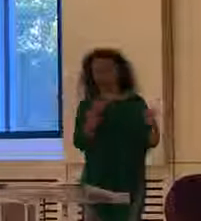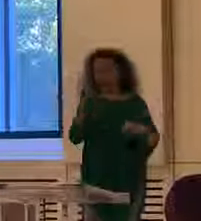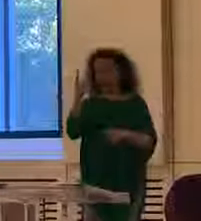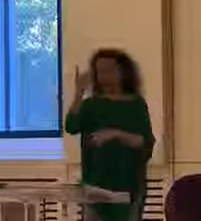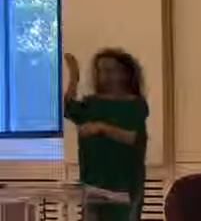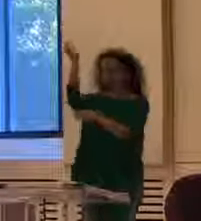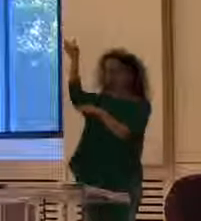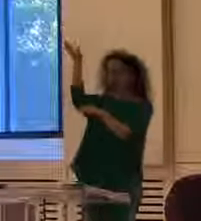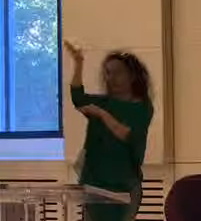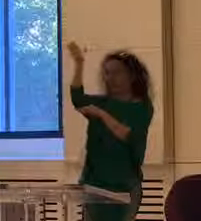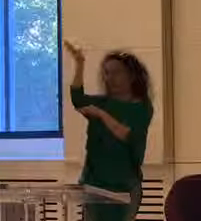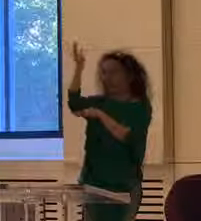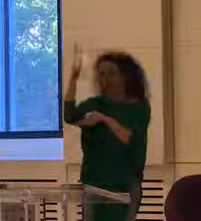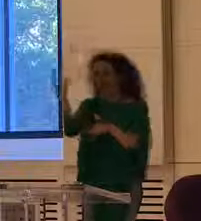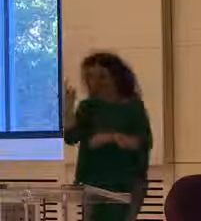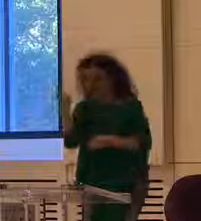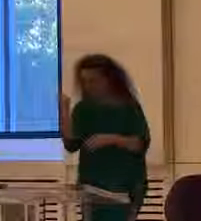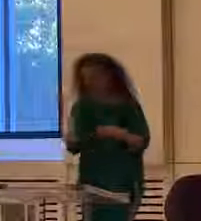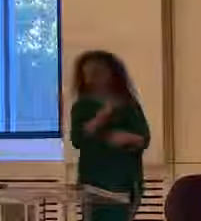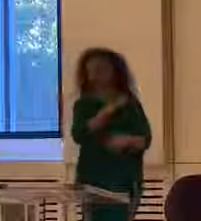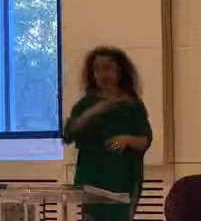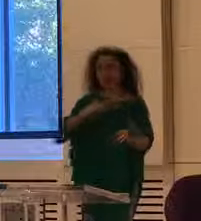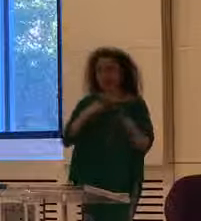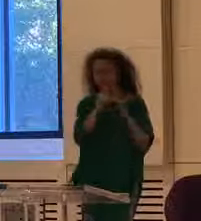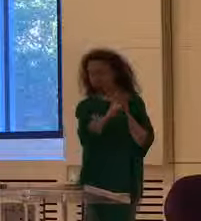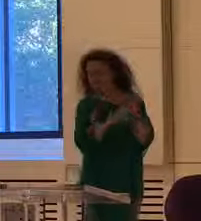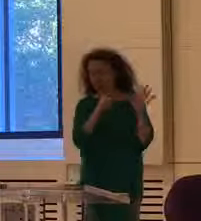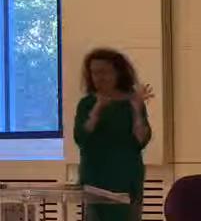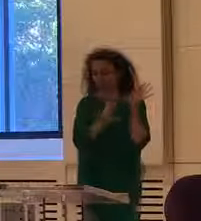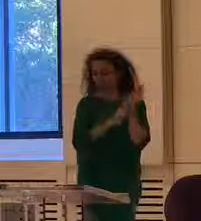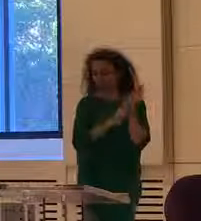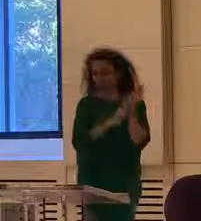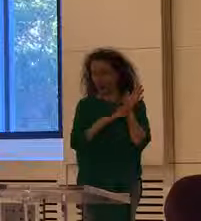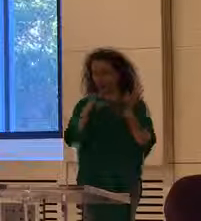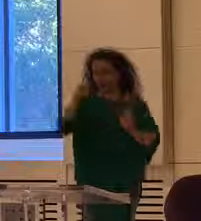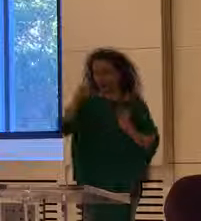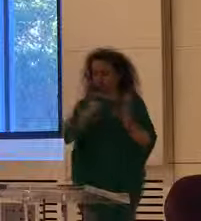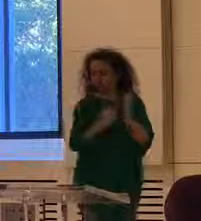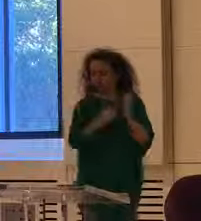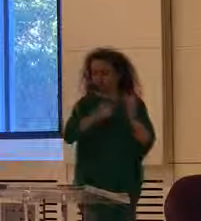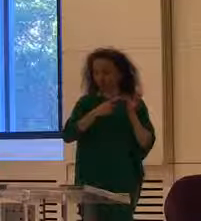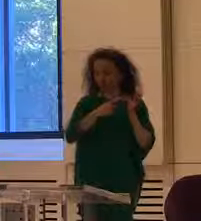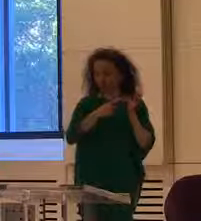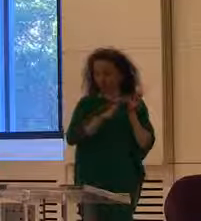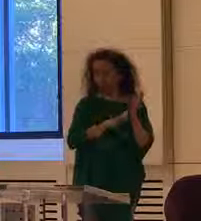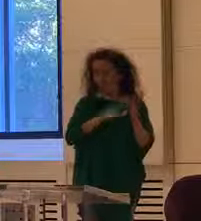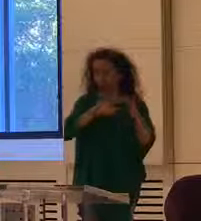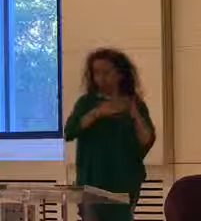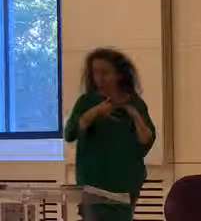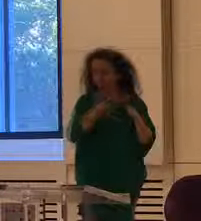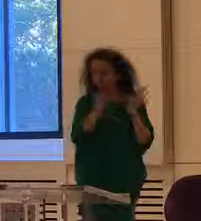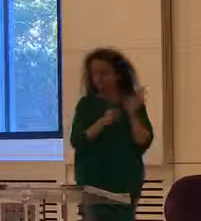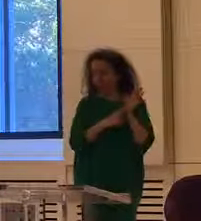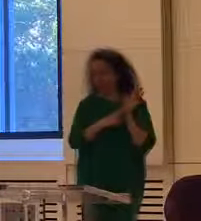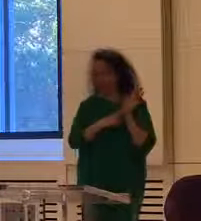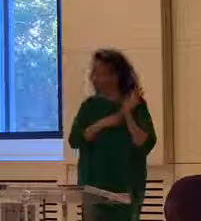So first of all, I'd like to introduce to you the first speaker, Dr. Jim Cromwell.